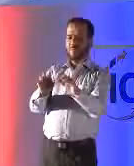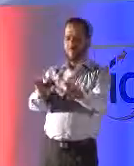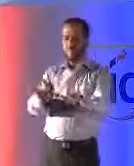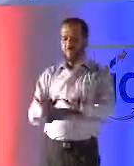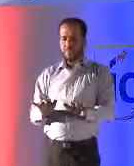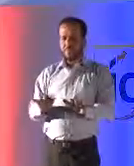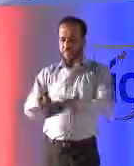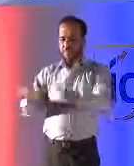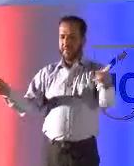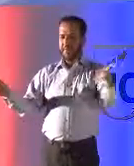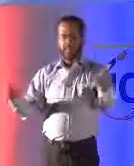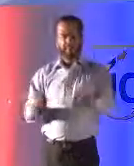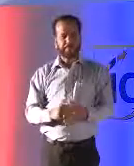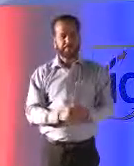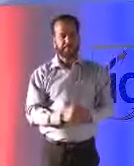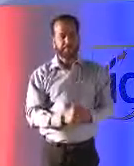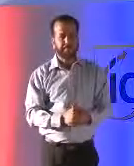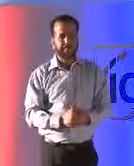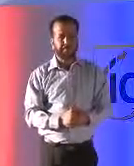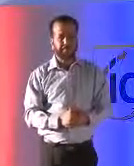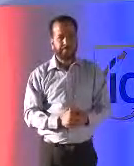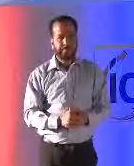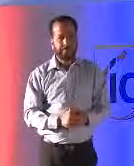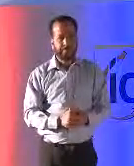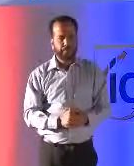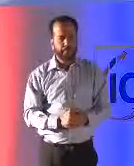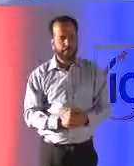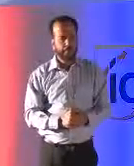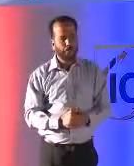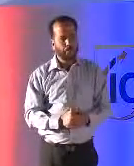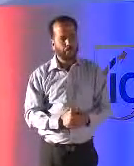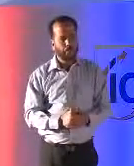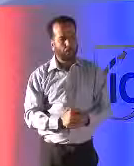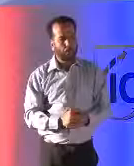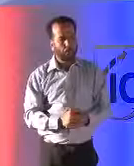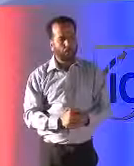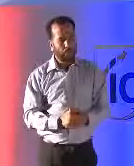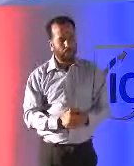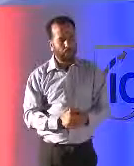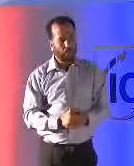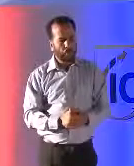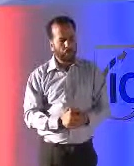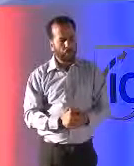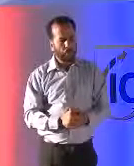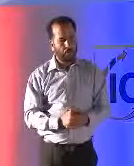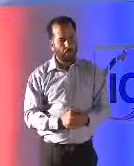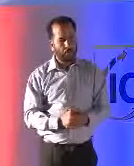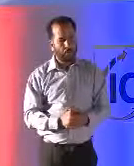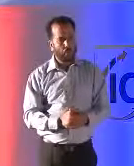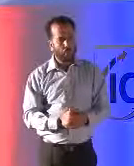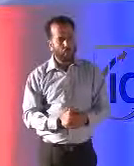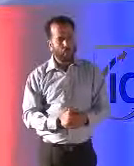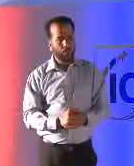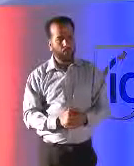excitement that we hear about Android, iPhone? Why